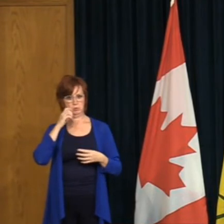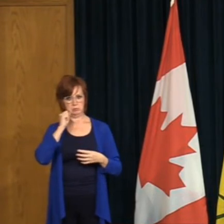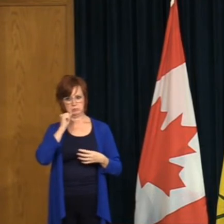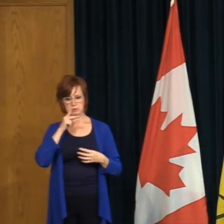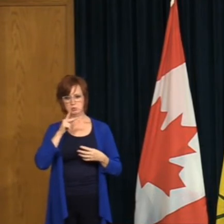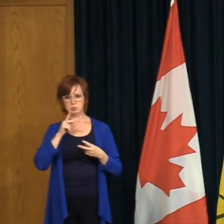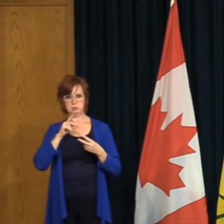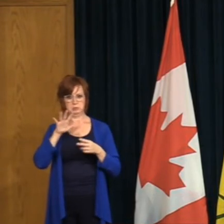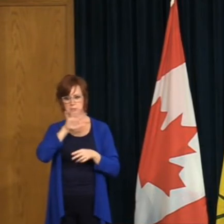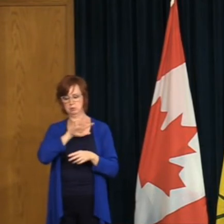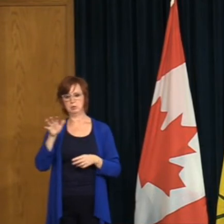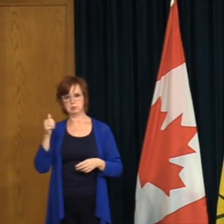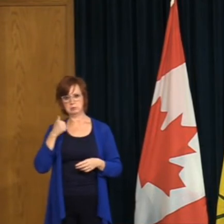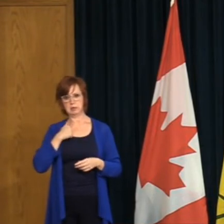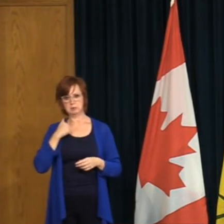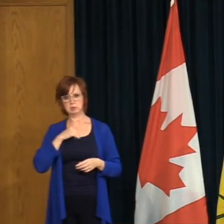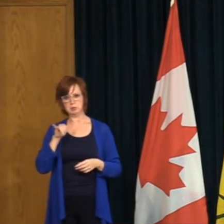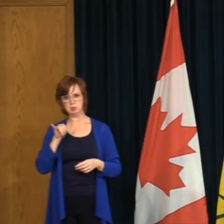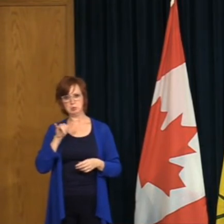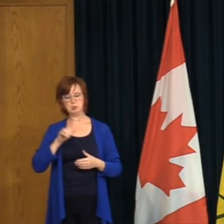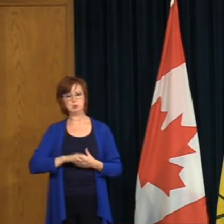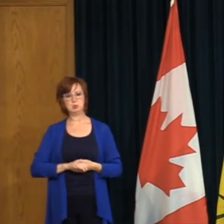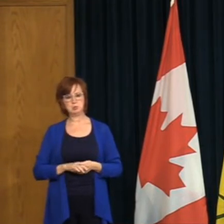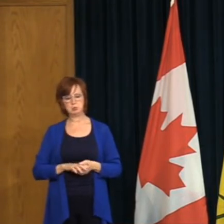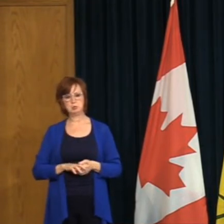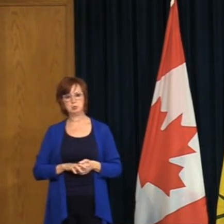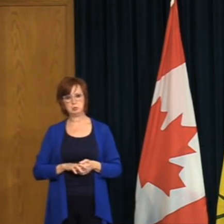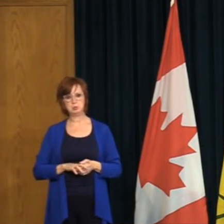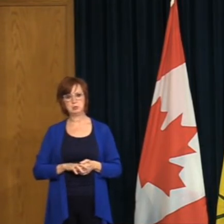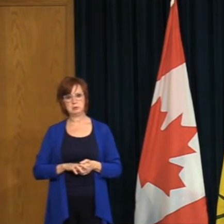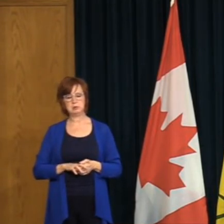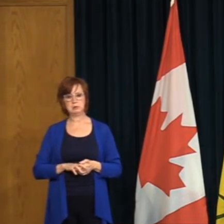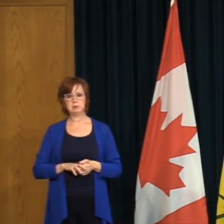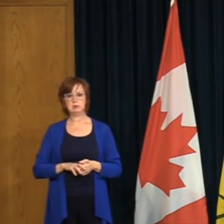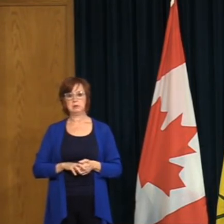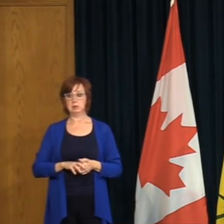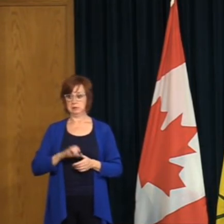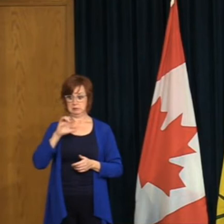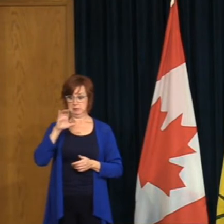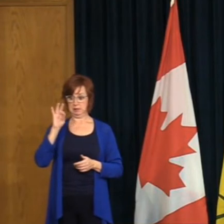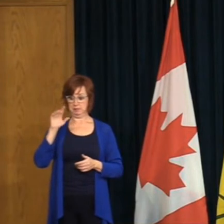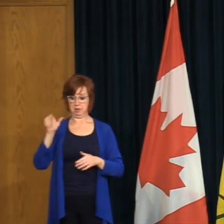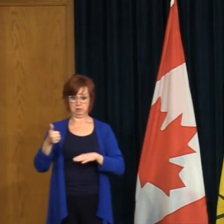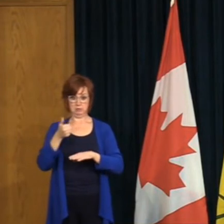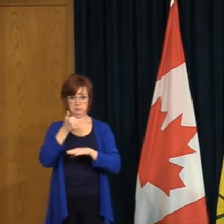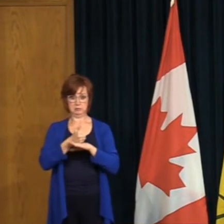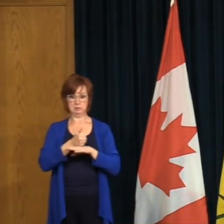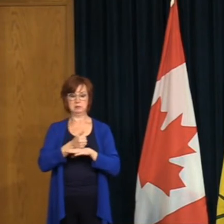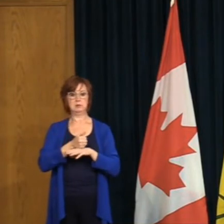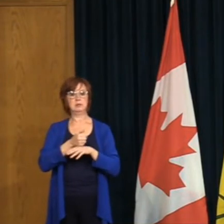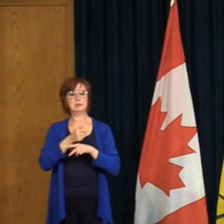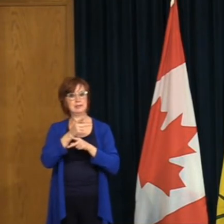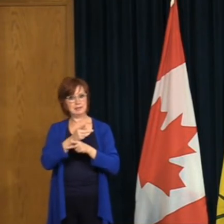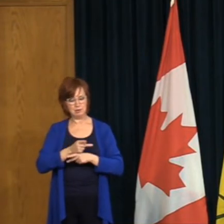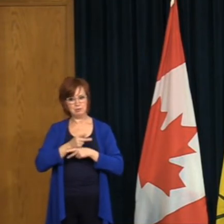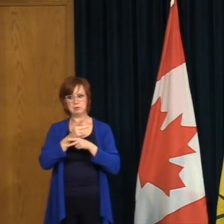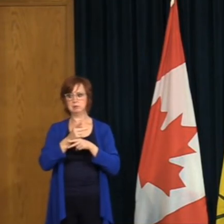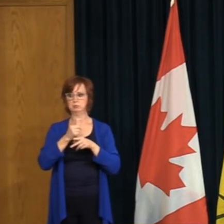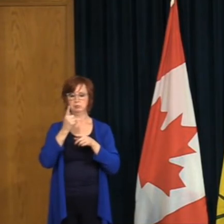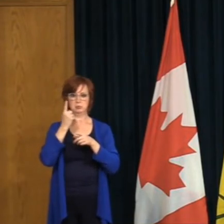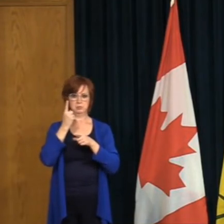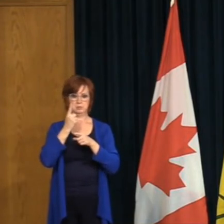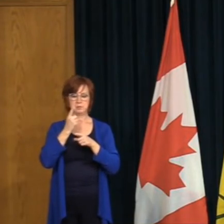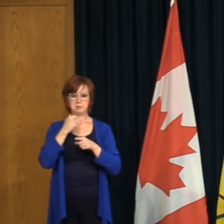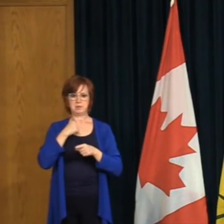across Canada. So if the proper and appropriate precautions are put in place, it's quite likely, I might add, that